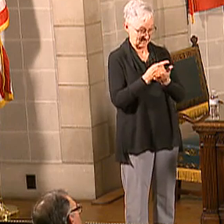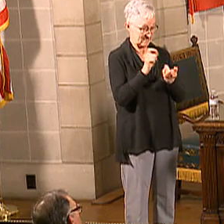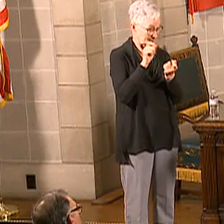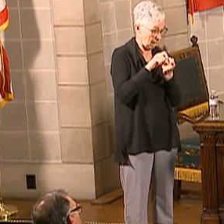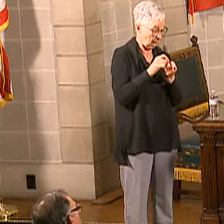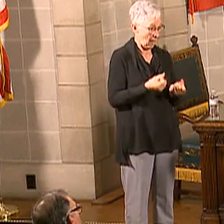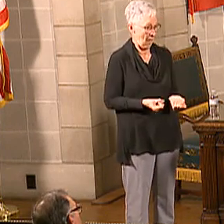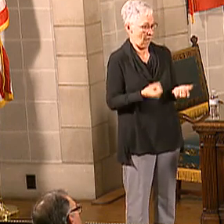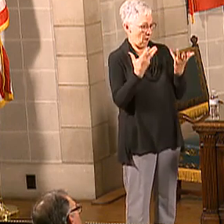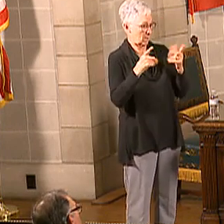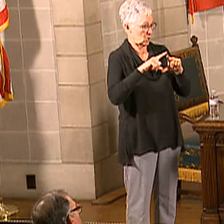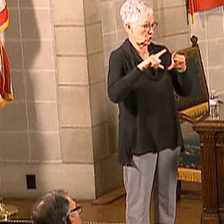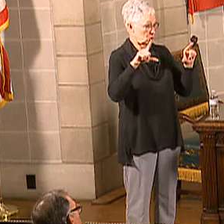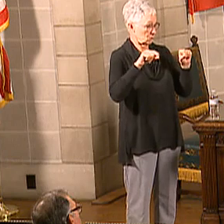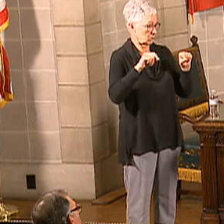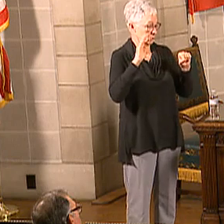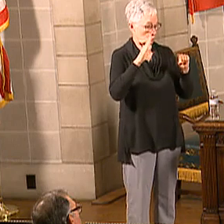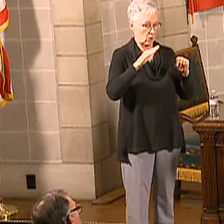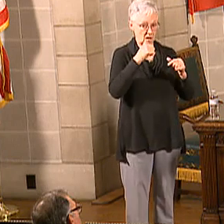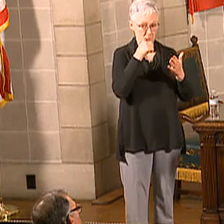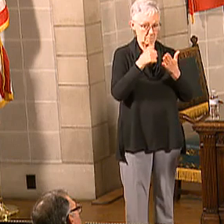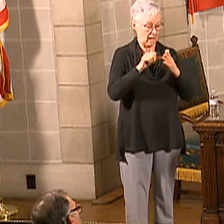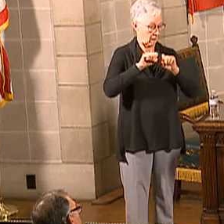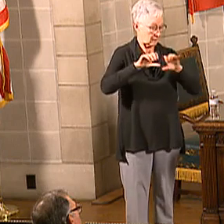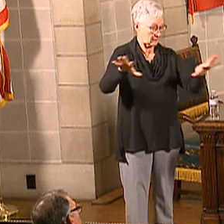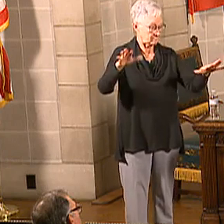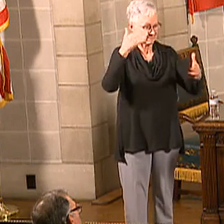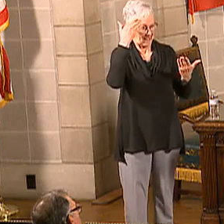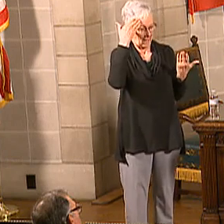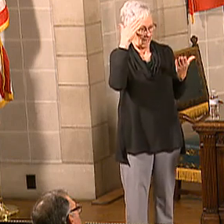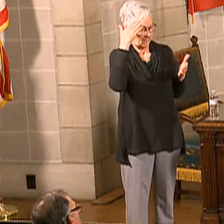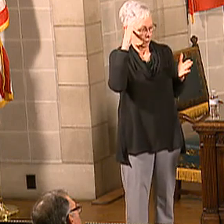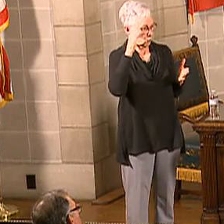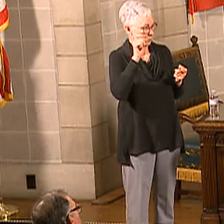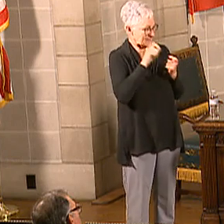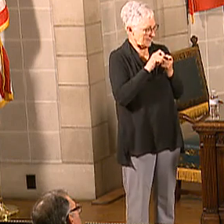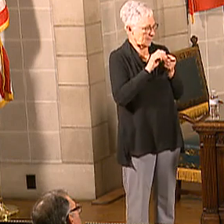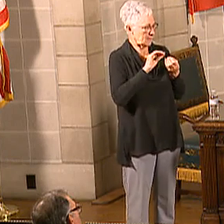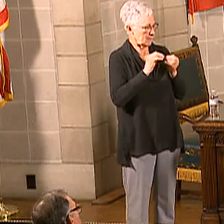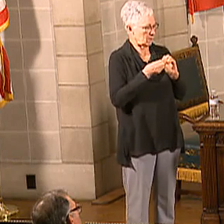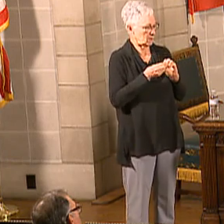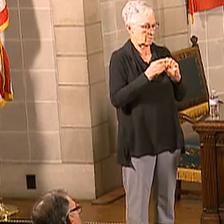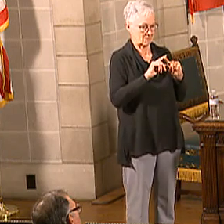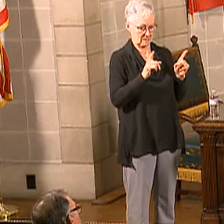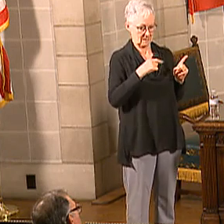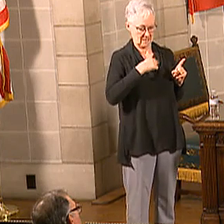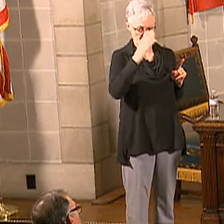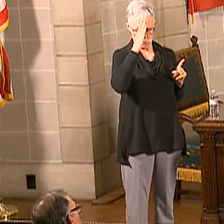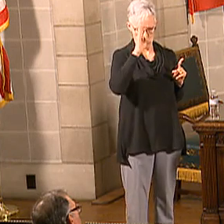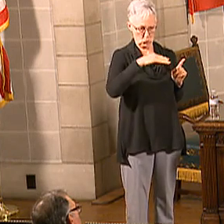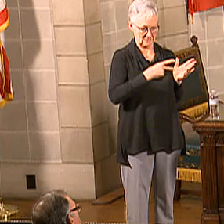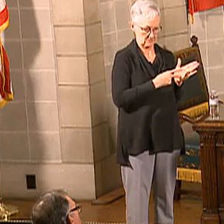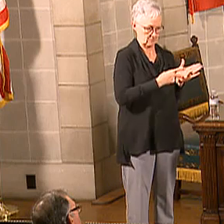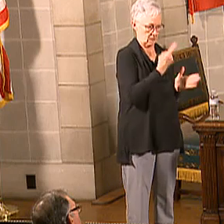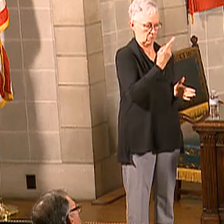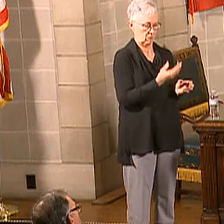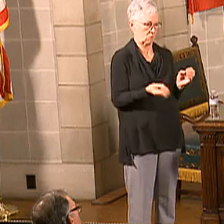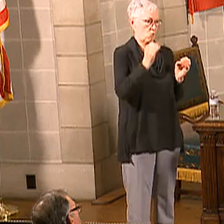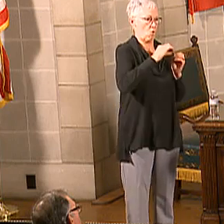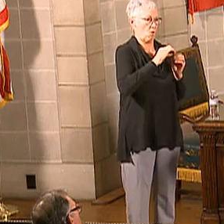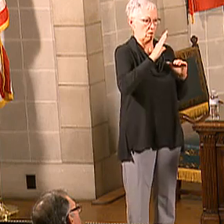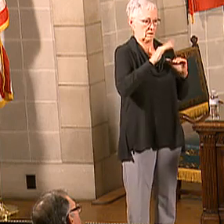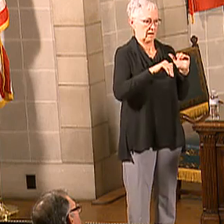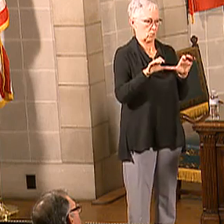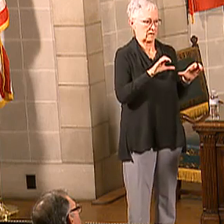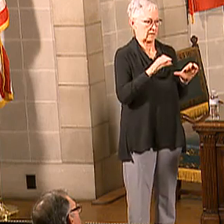I know that the payments for this week that we have made were roughly double what we did the week before, so we are